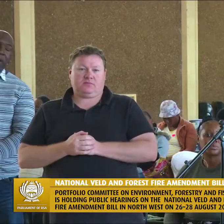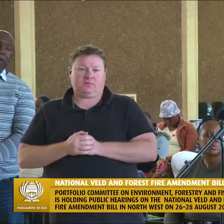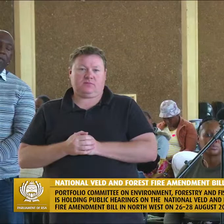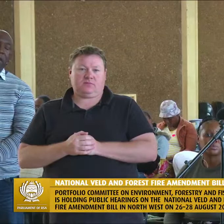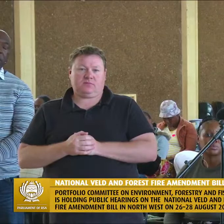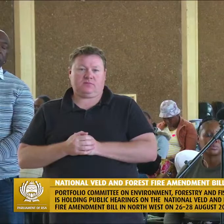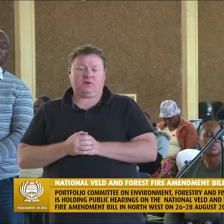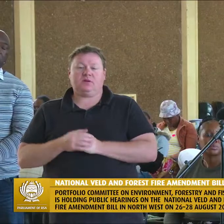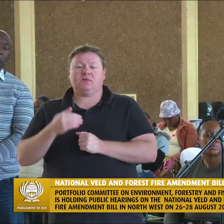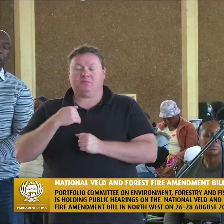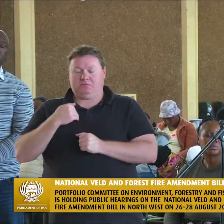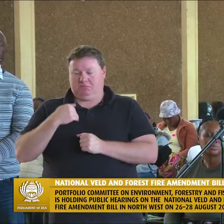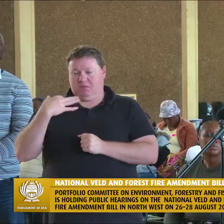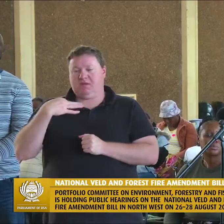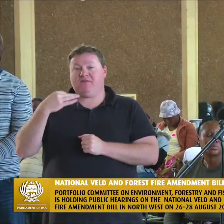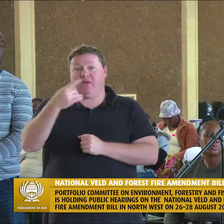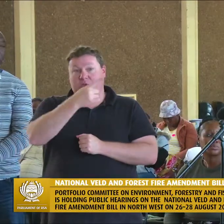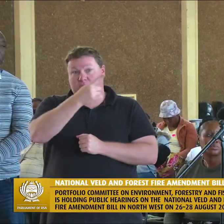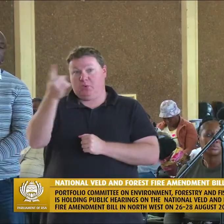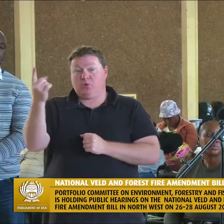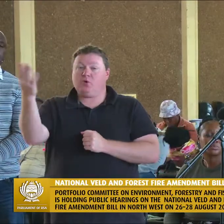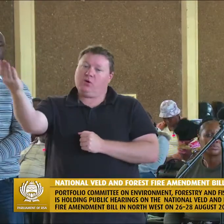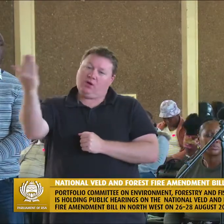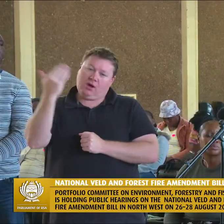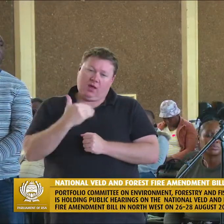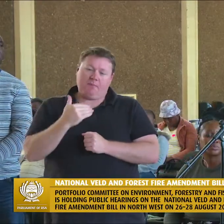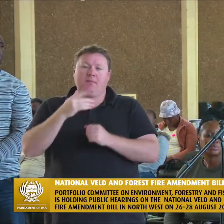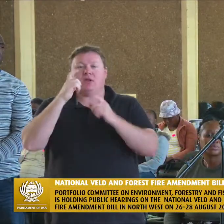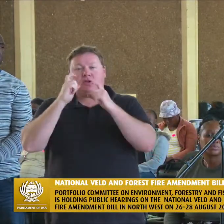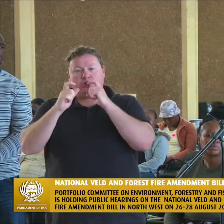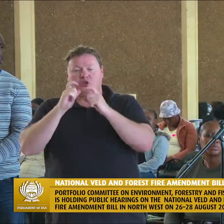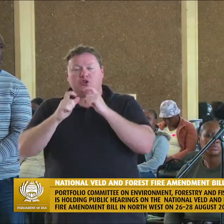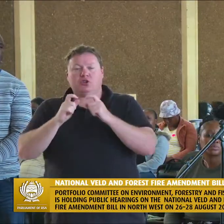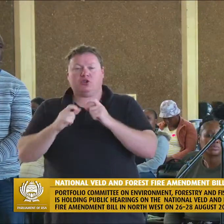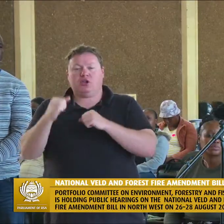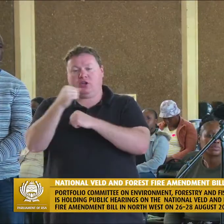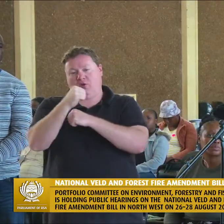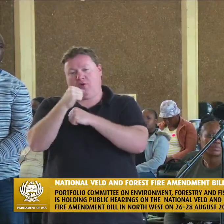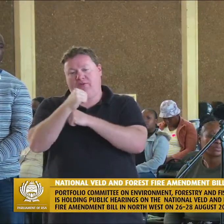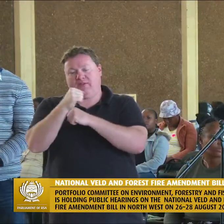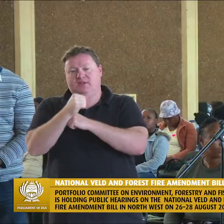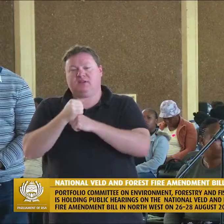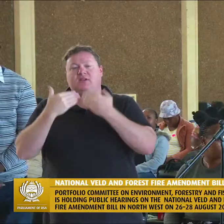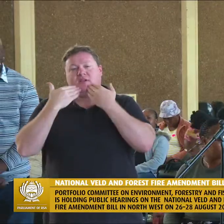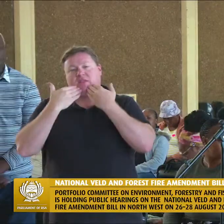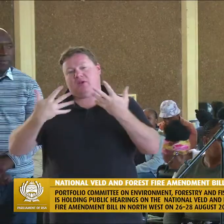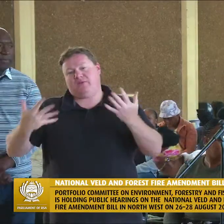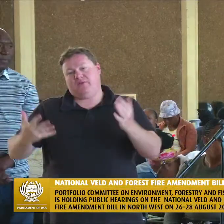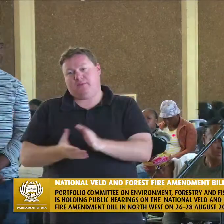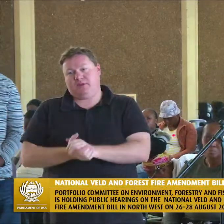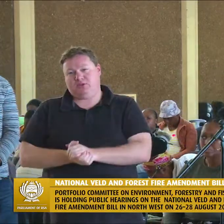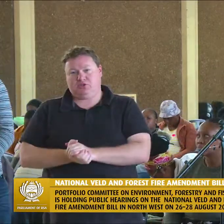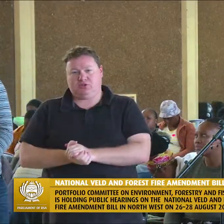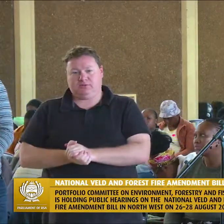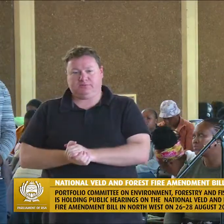and i invite you to come and do the audit and check our offices yes thanks television